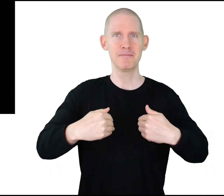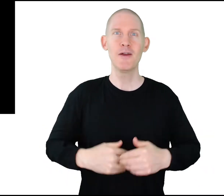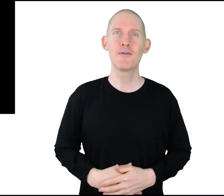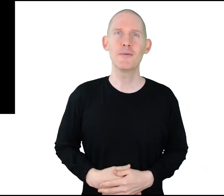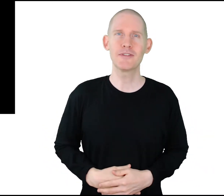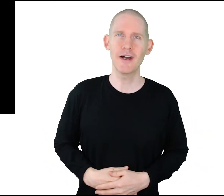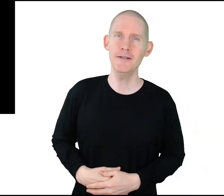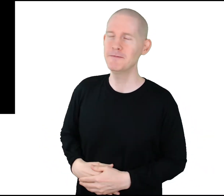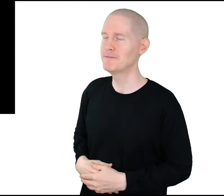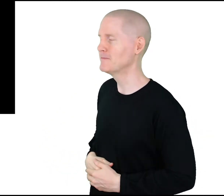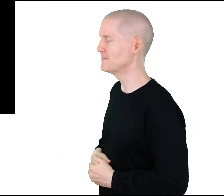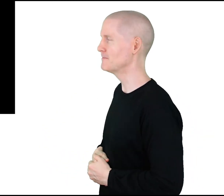From the side.